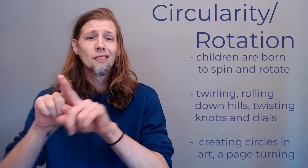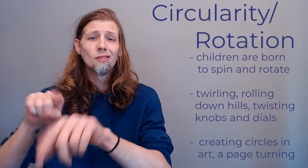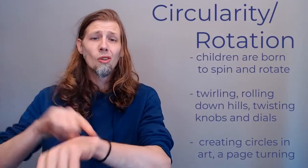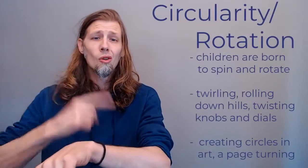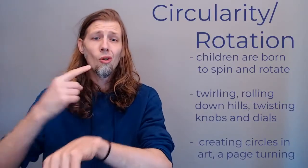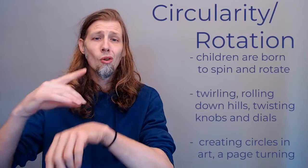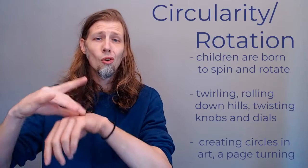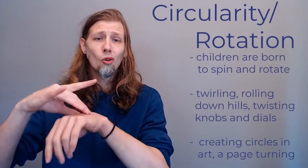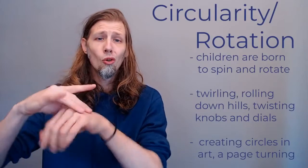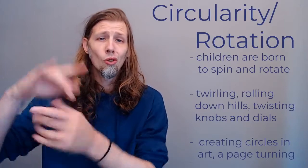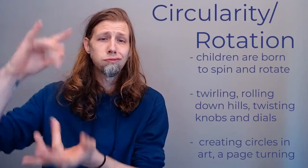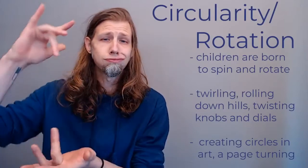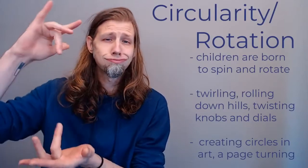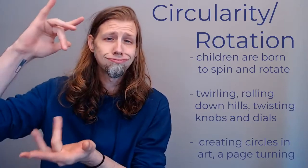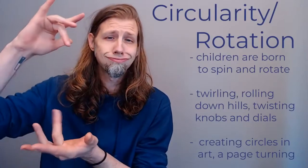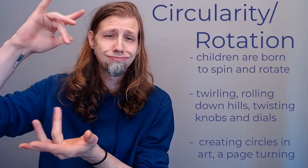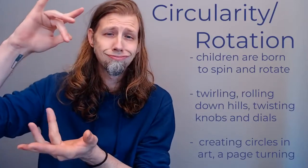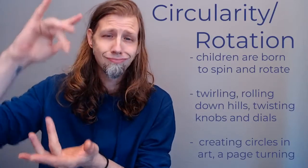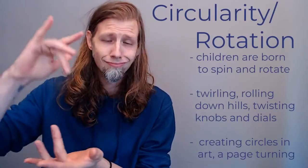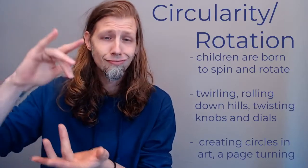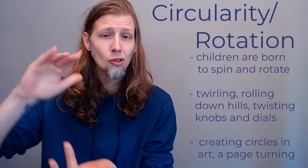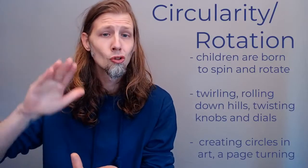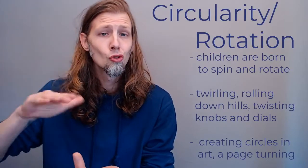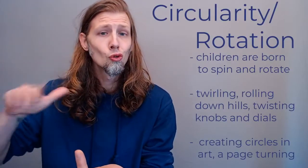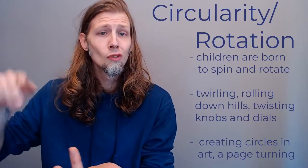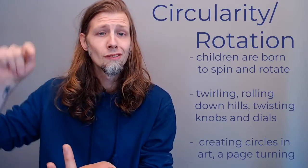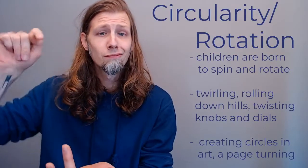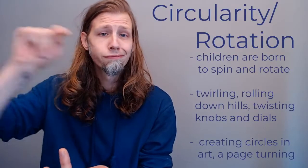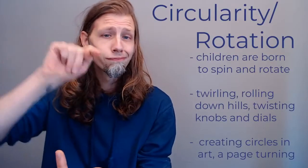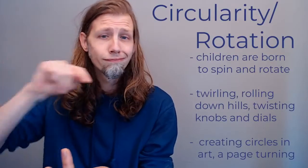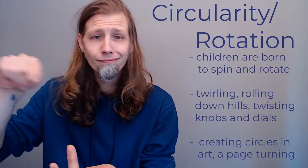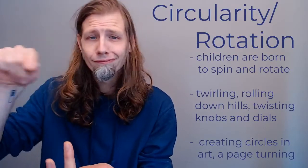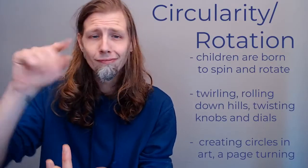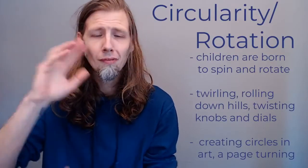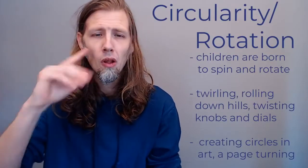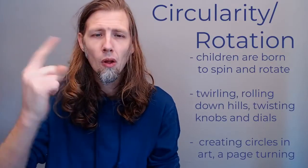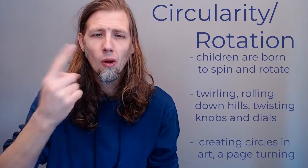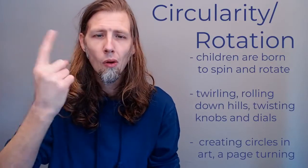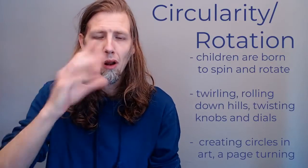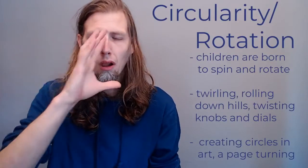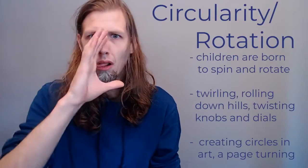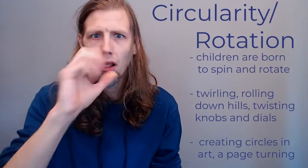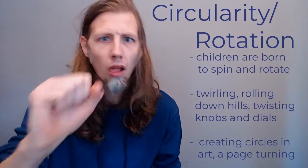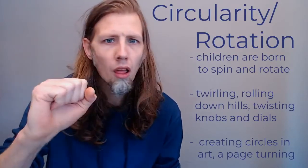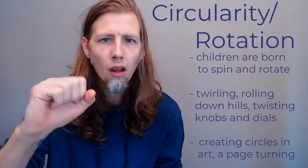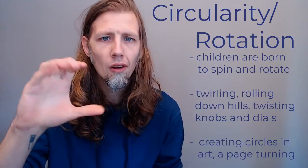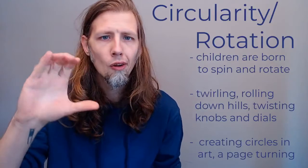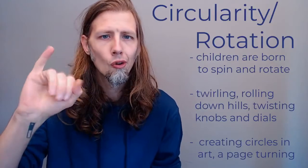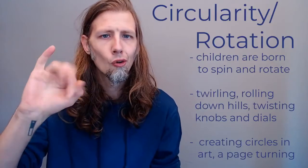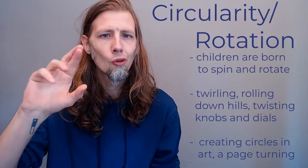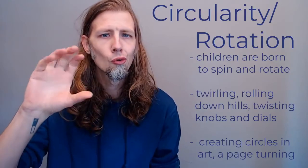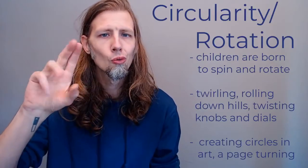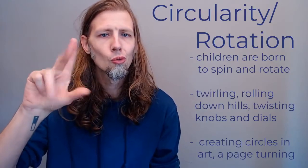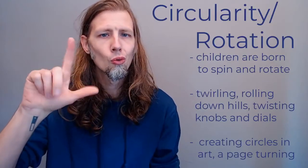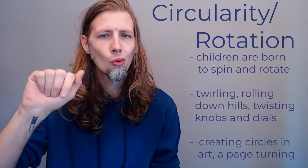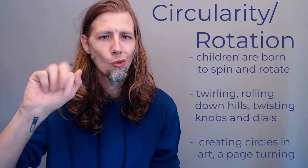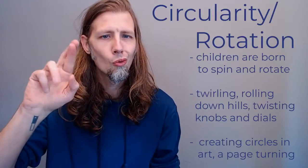For as long as the Earth has rotated on its axis, children have been fascinated by circularity